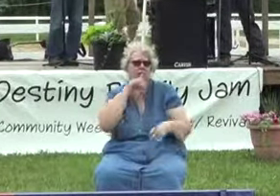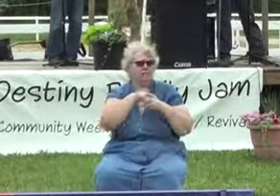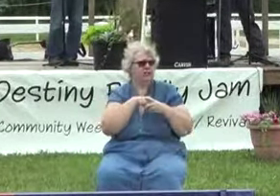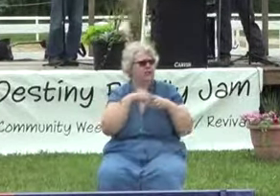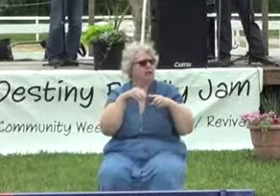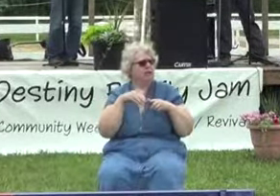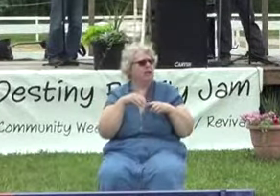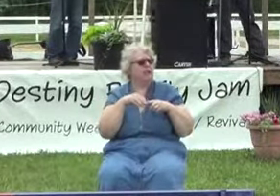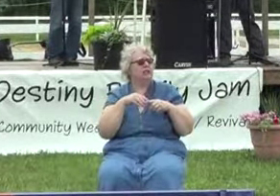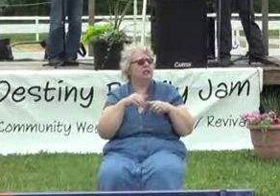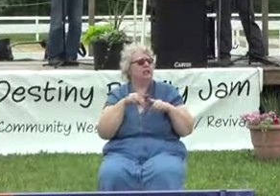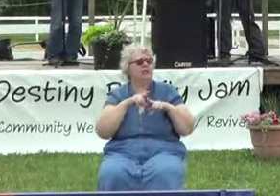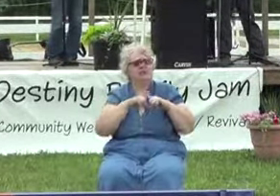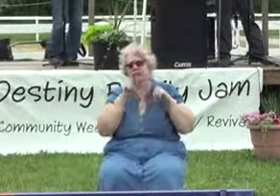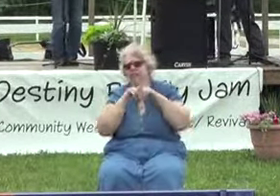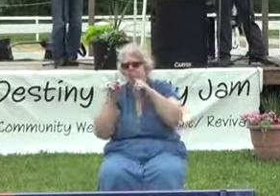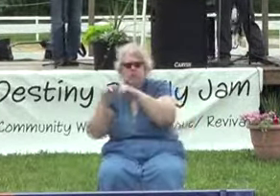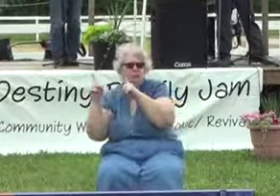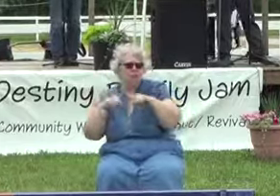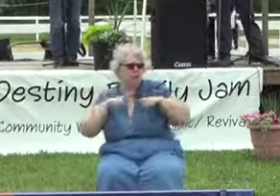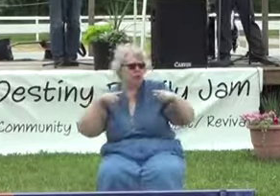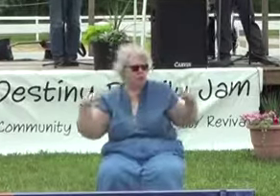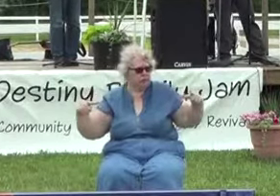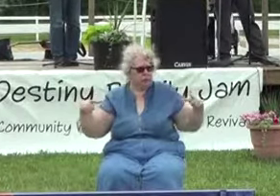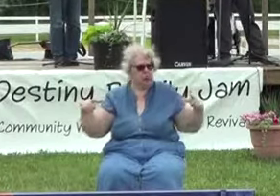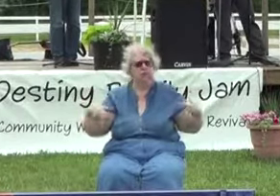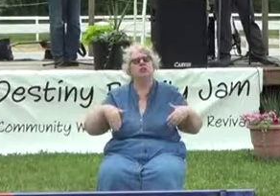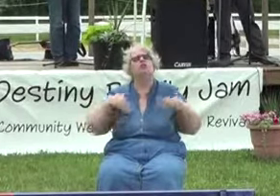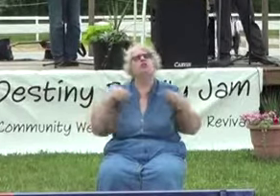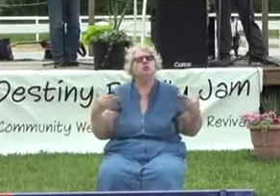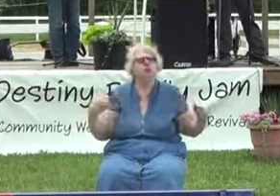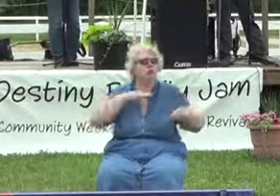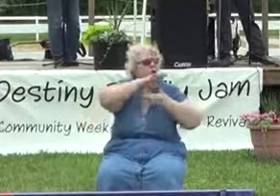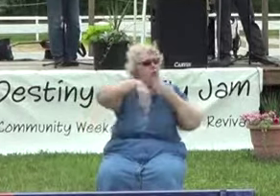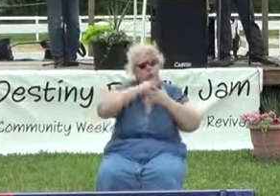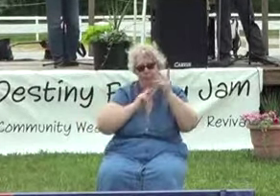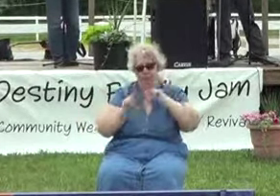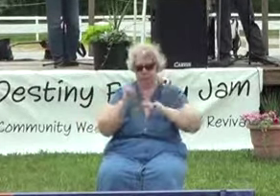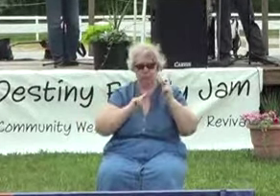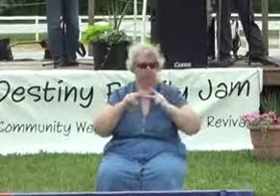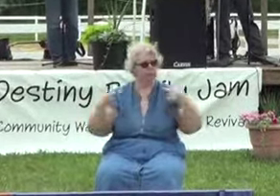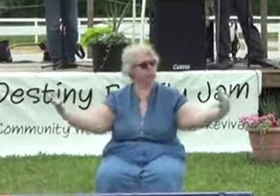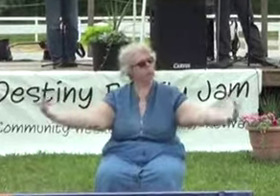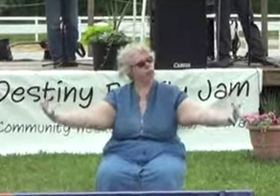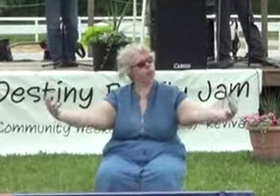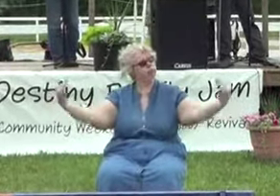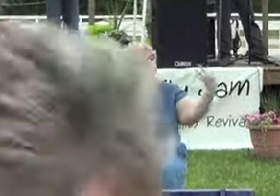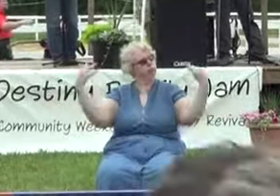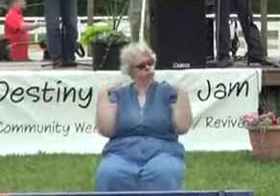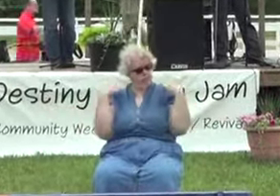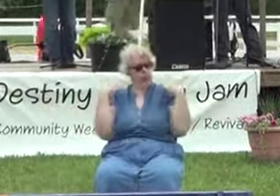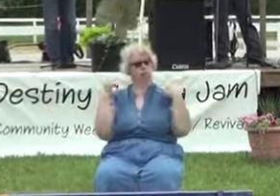so people from all nations and tribes that had gathered there could understand the